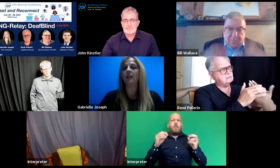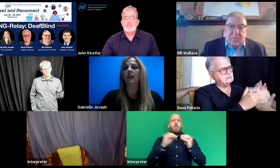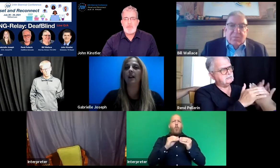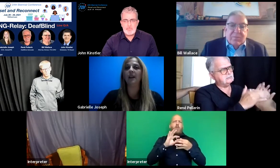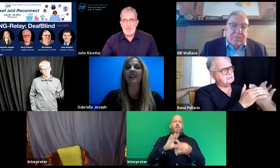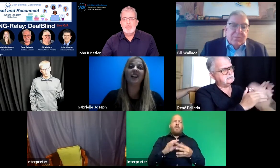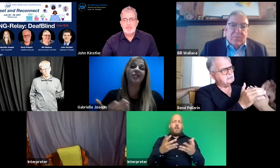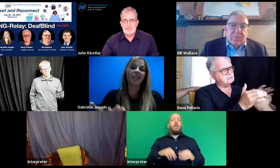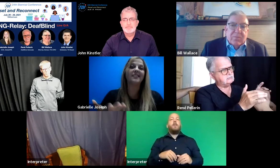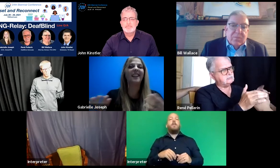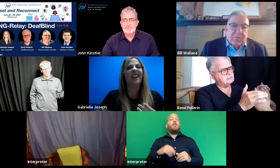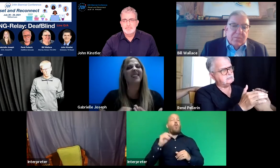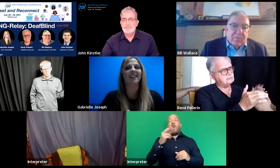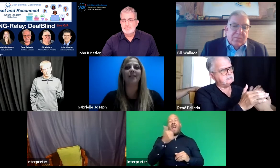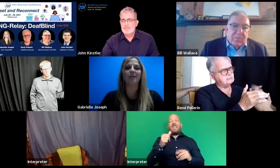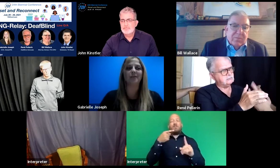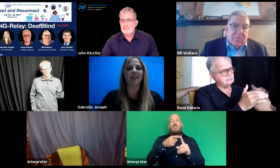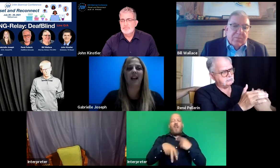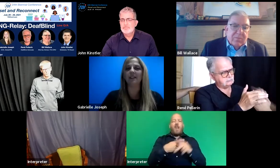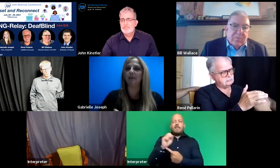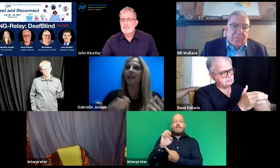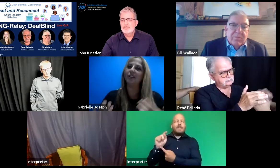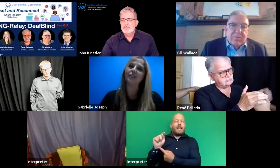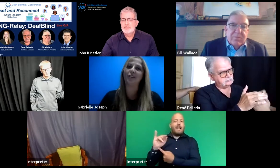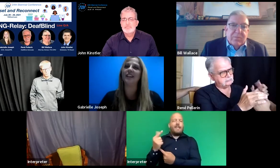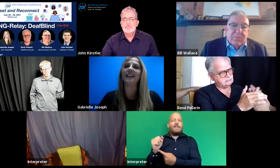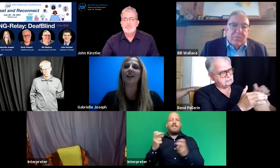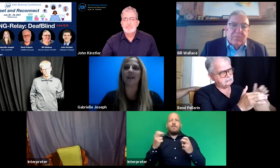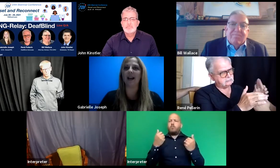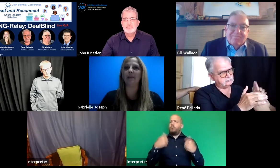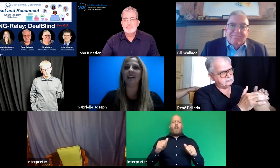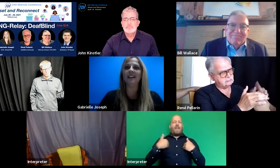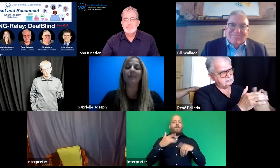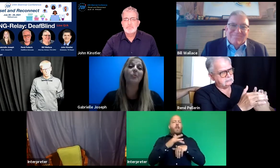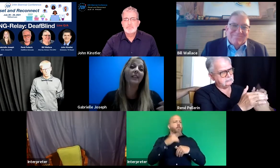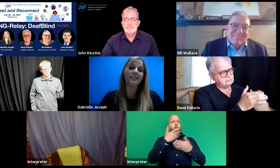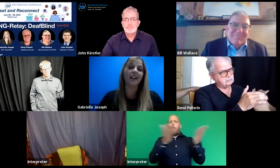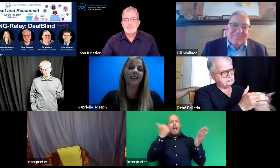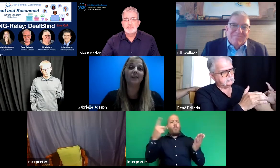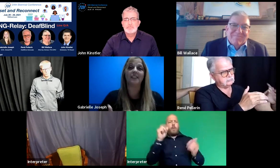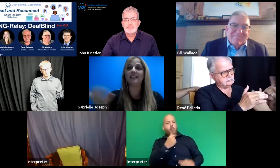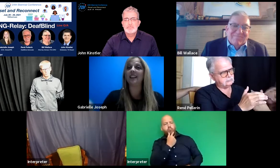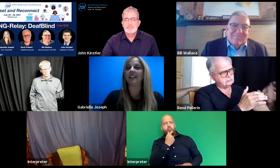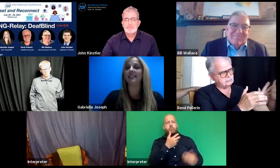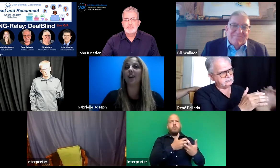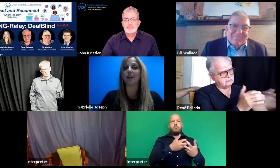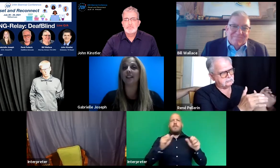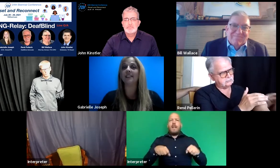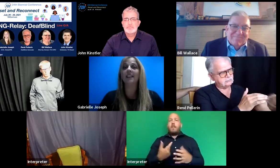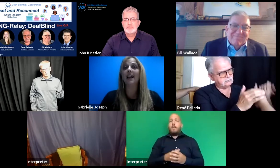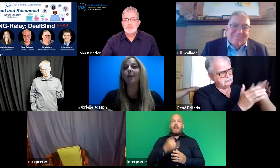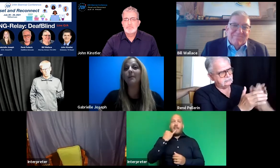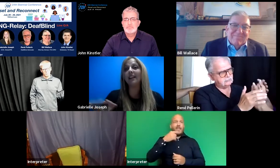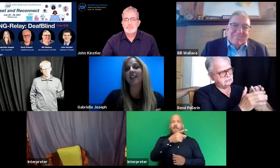all, and not just, again, if you happen to be under a certain income cap. And while that's not the FCC and that's